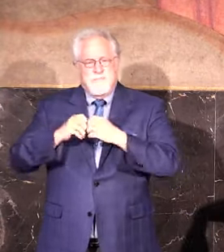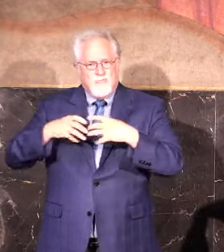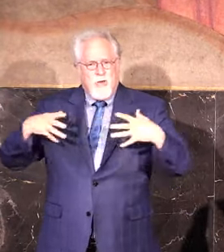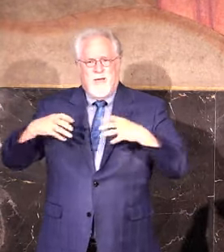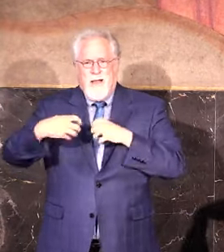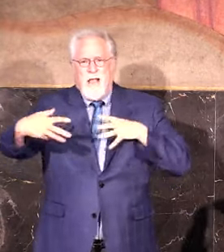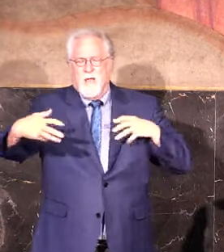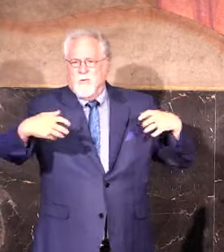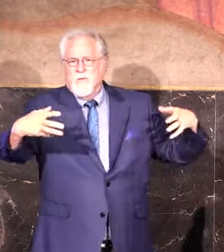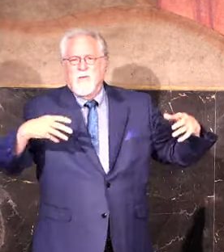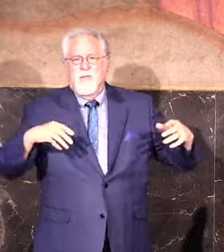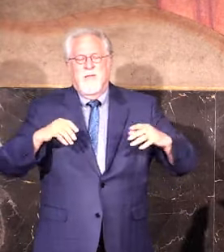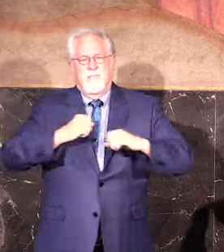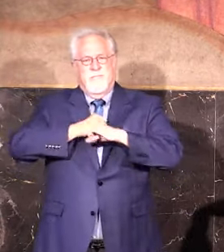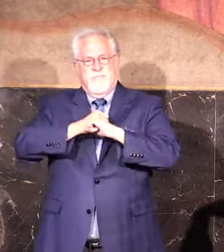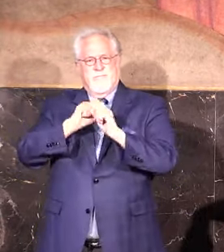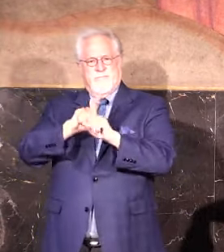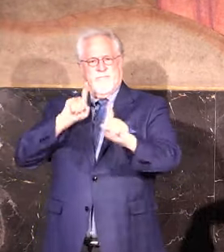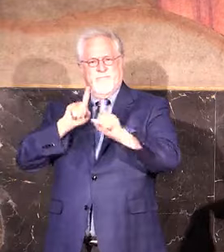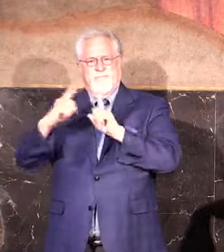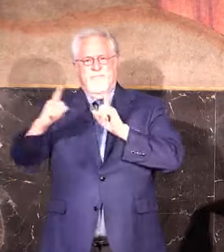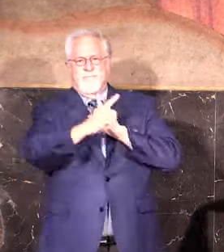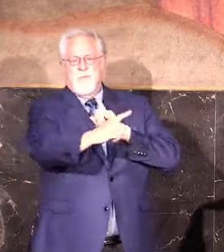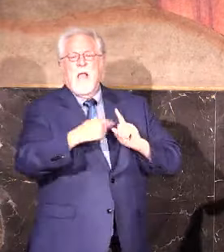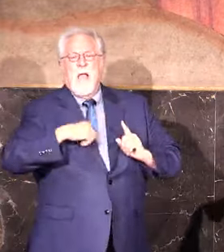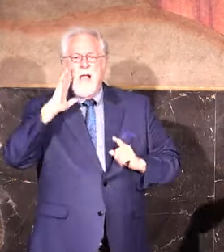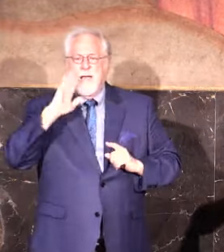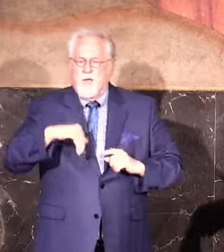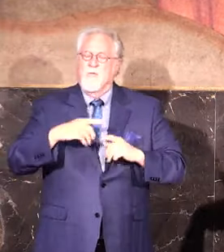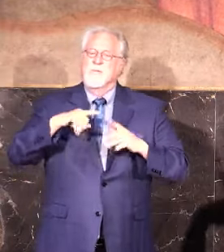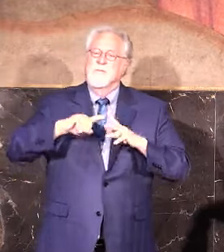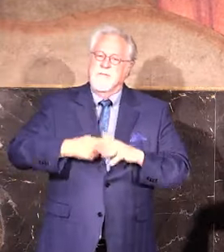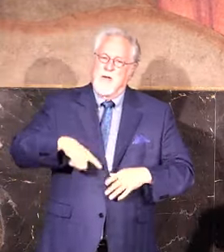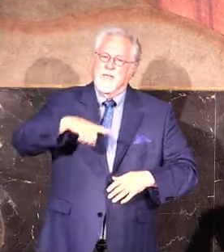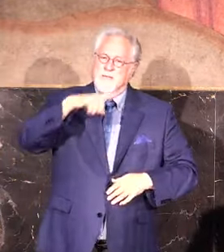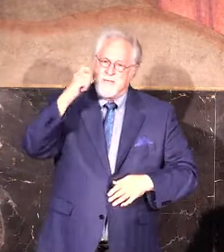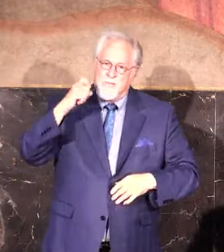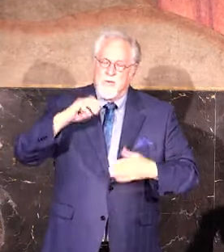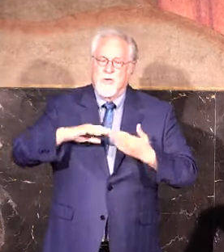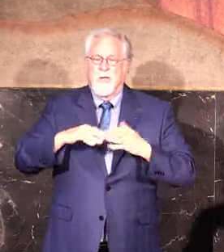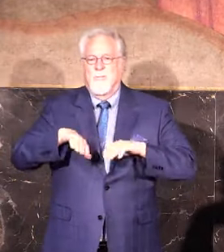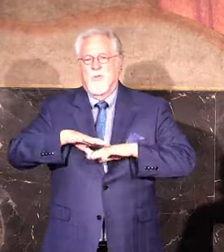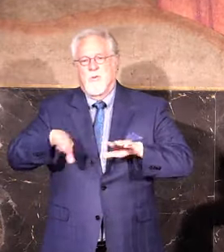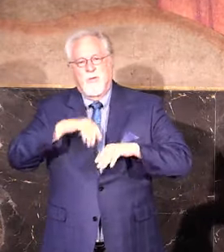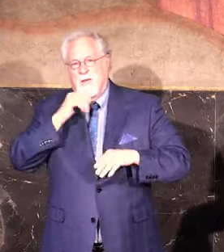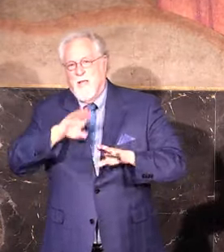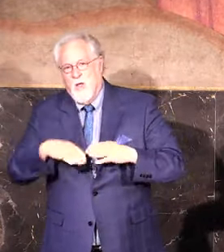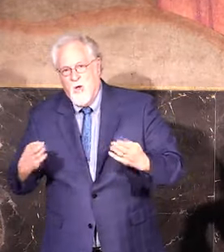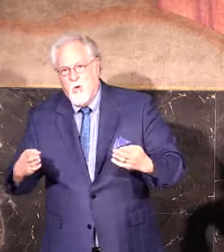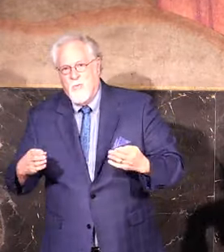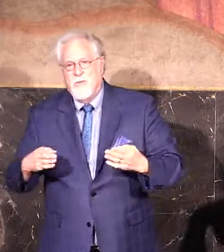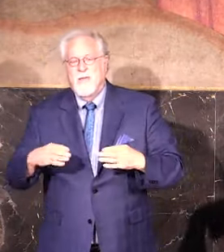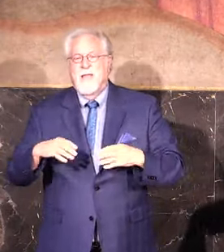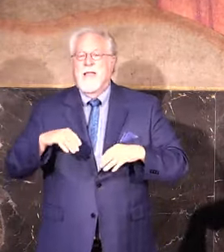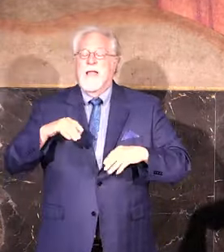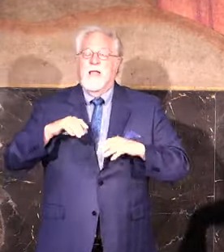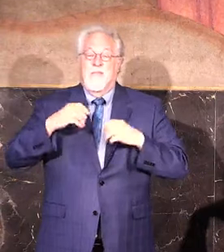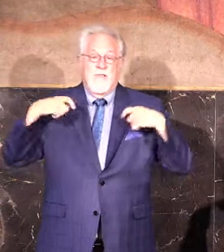socially distant. I know this is the start of summer. Community pools are not open. Lap pools at gyms and